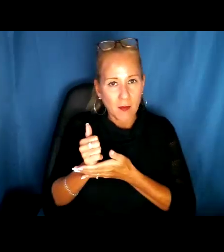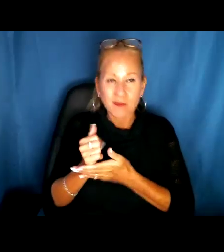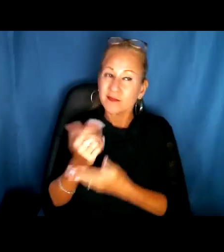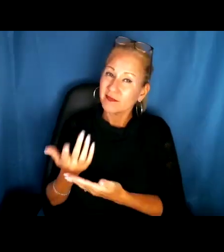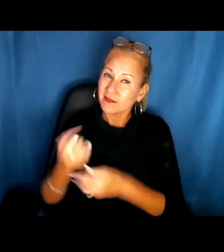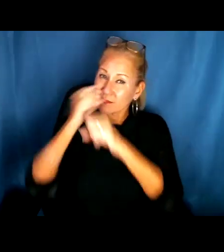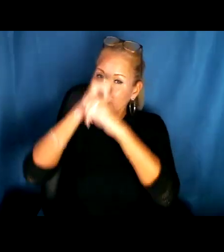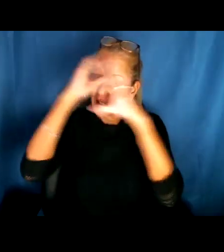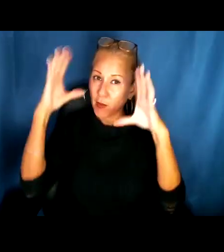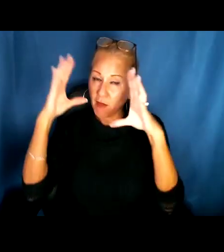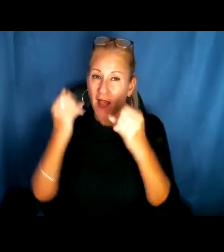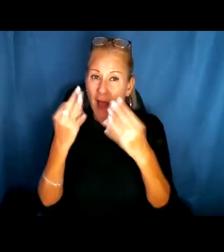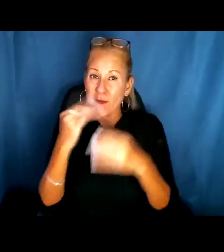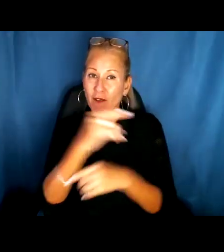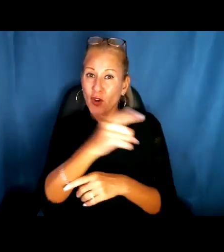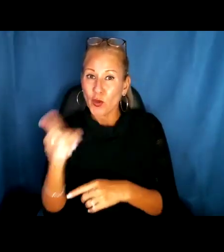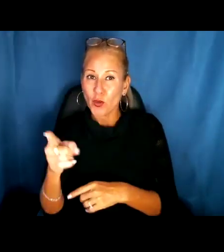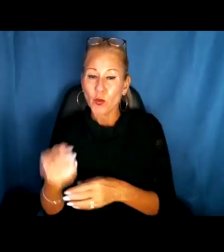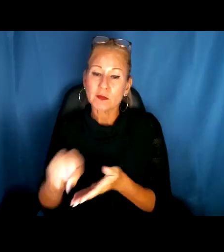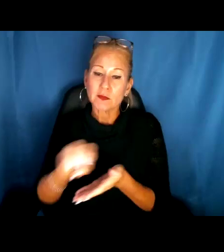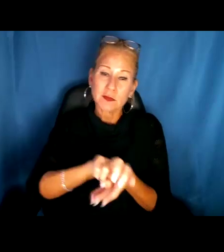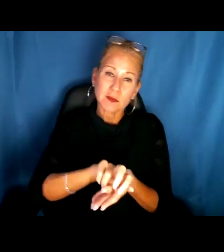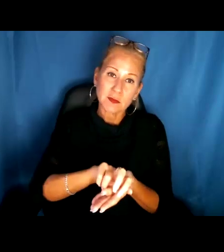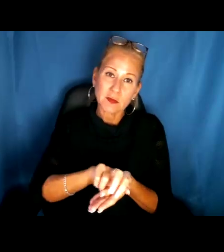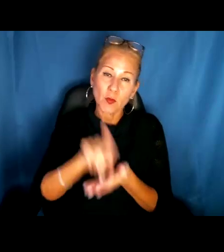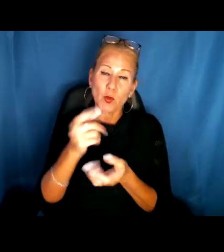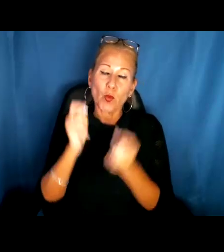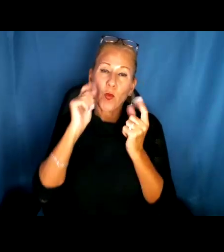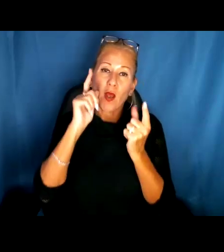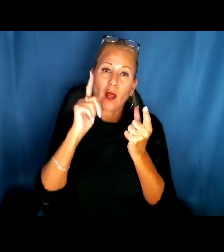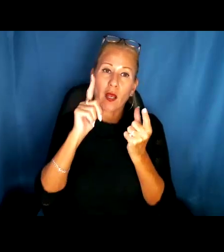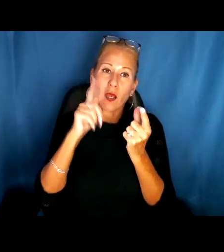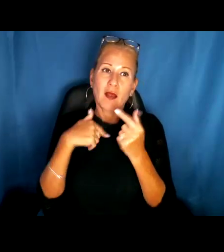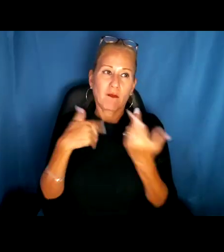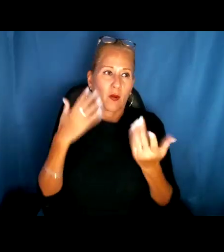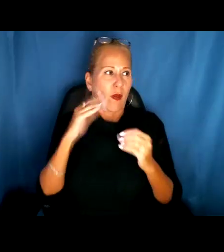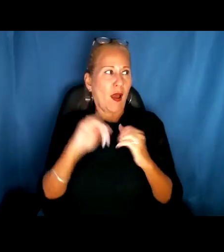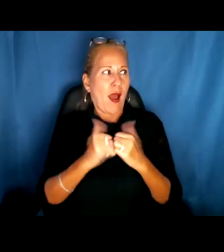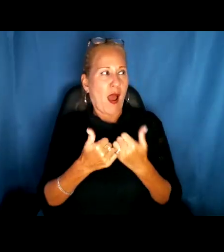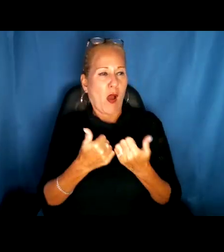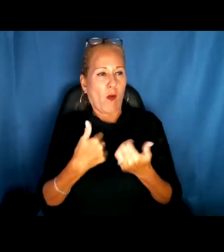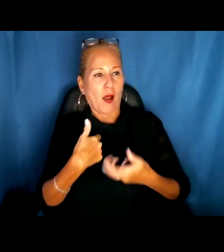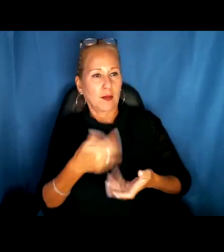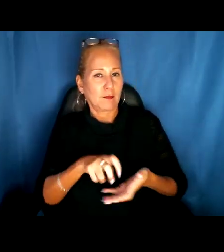that. How many of you end up sideways in the bed when you wake up and you really have no idea how you got